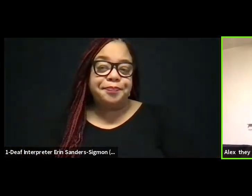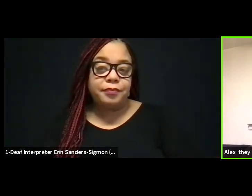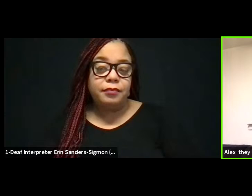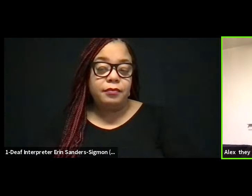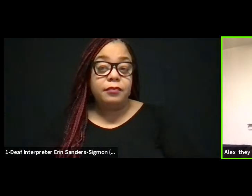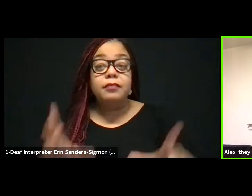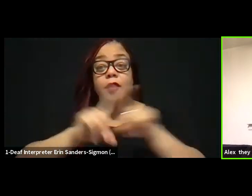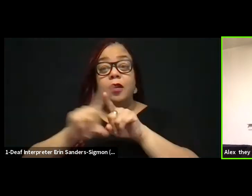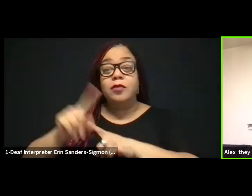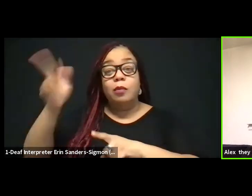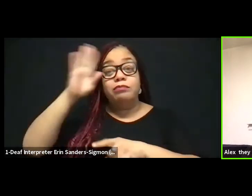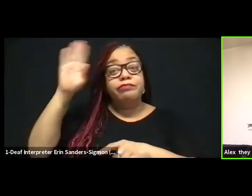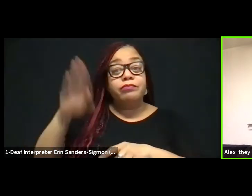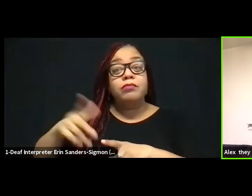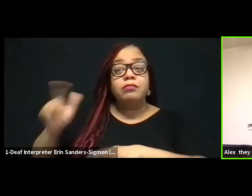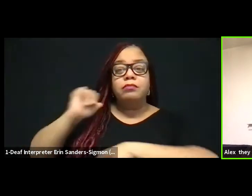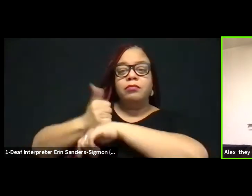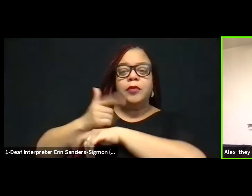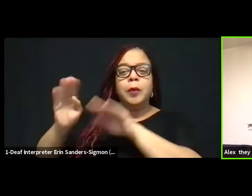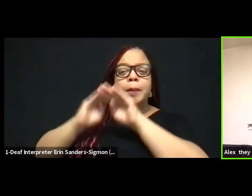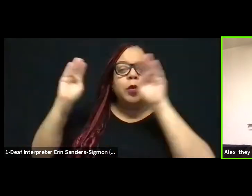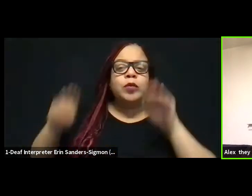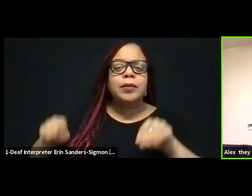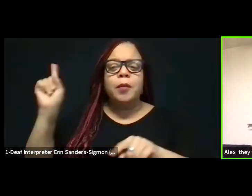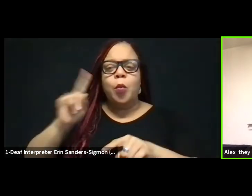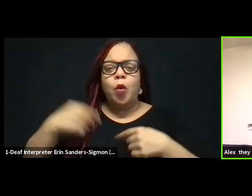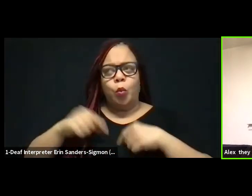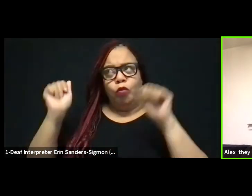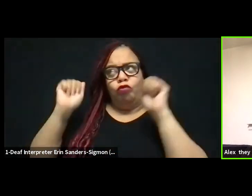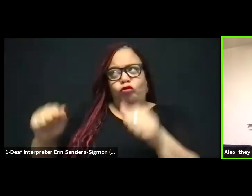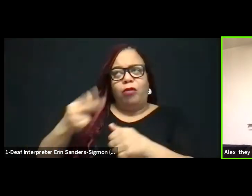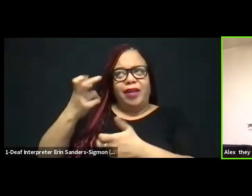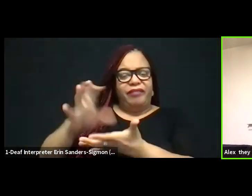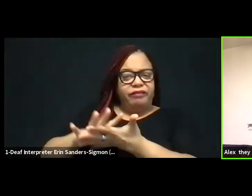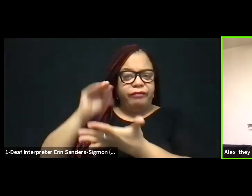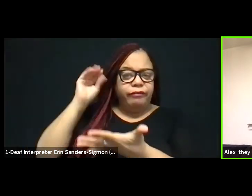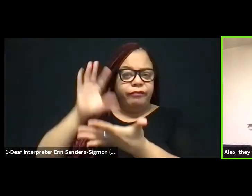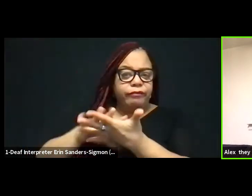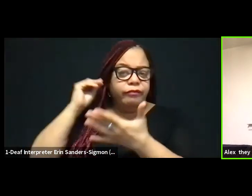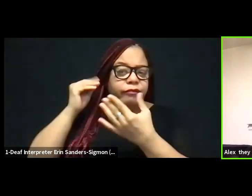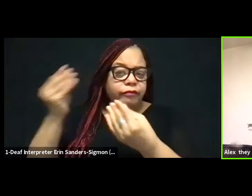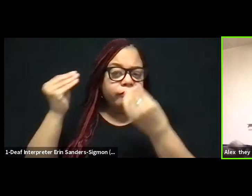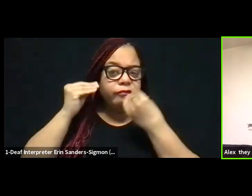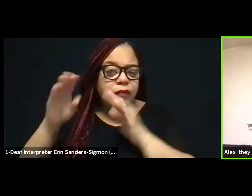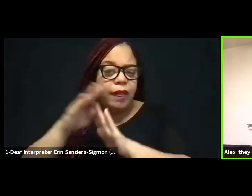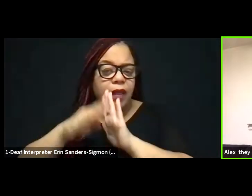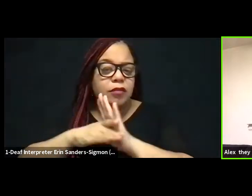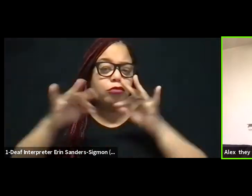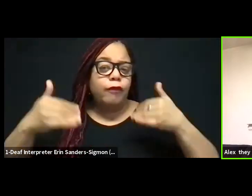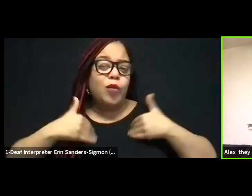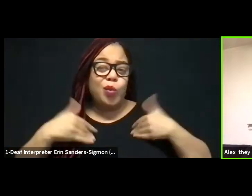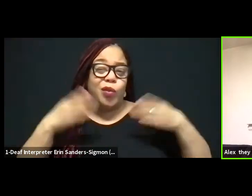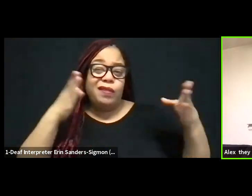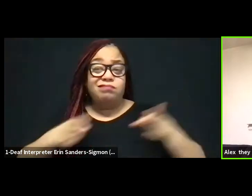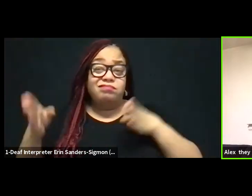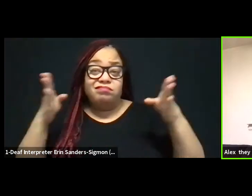organizing and elder leadership, but also centering our learning